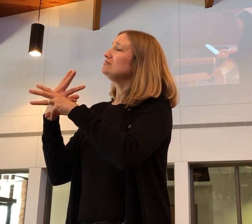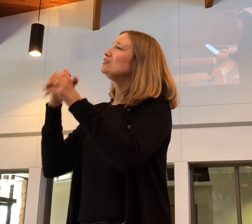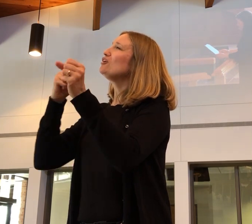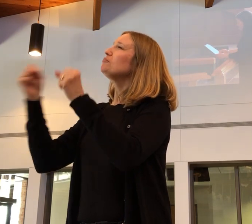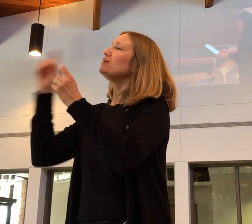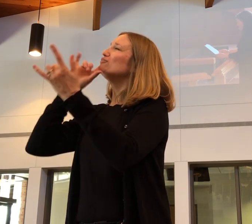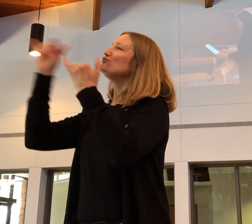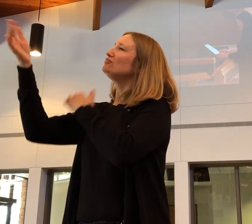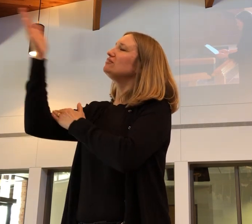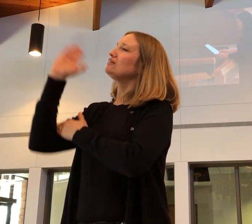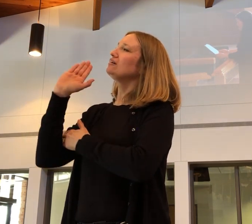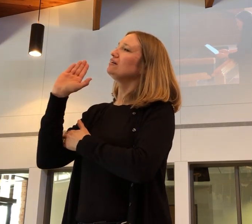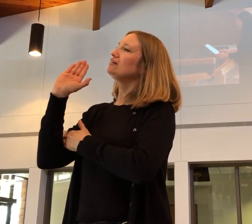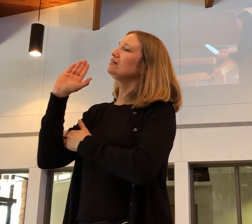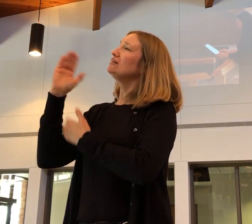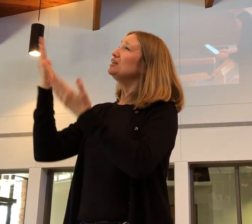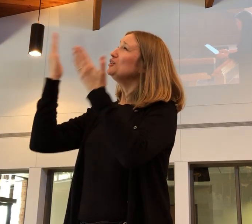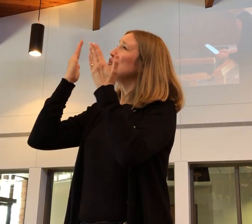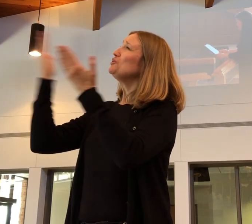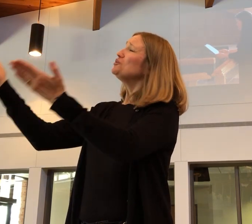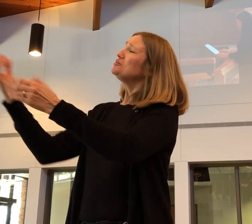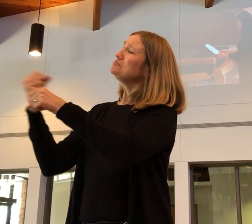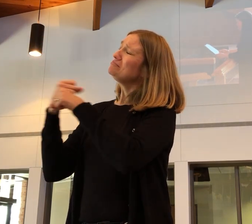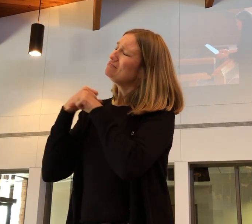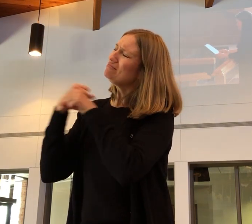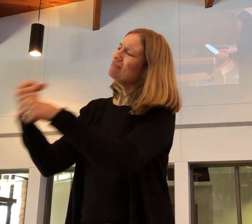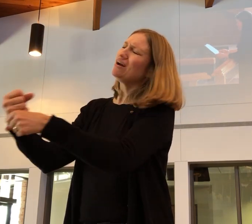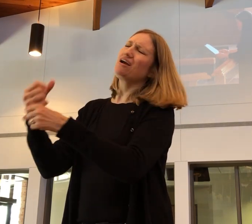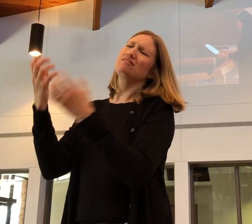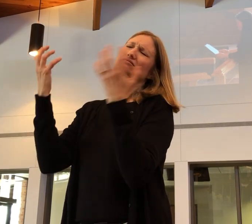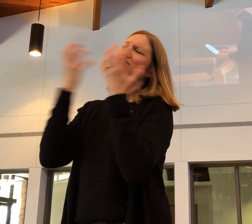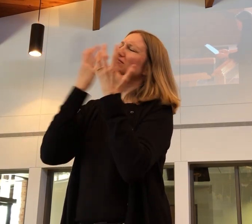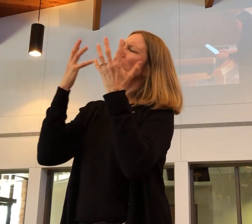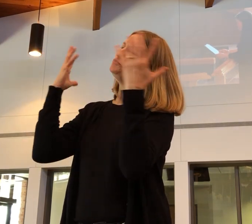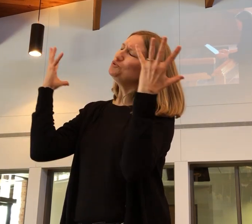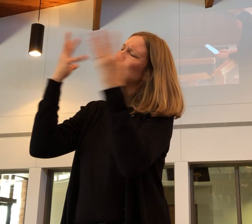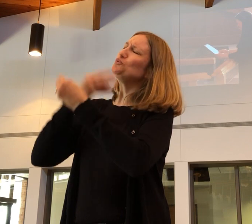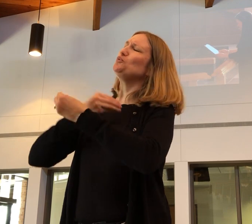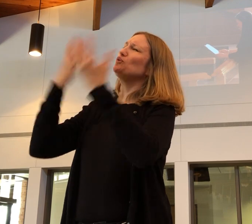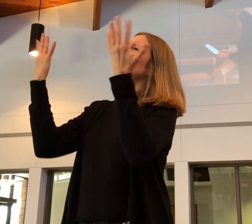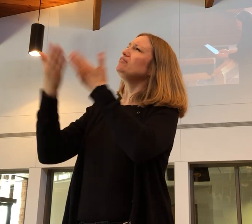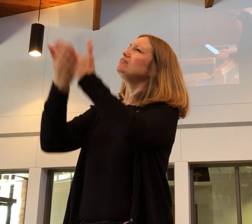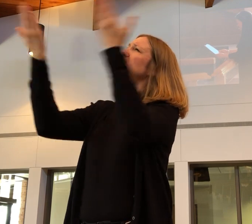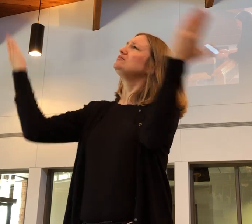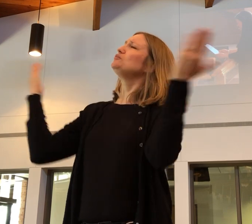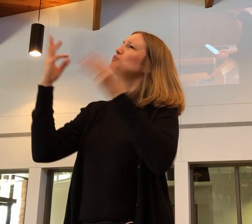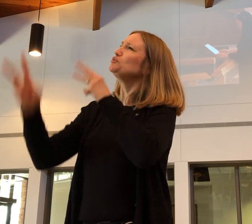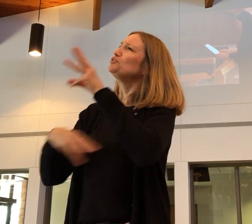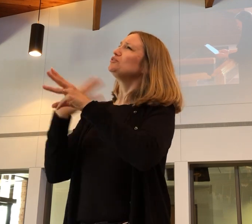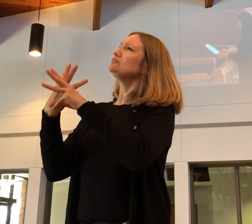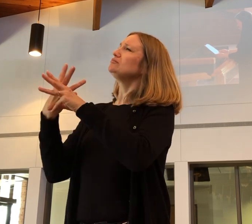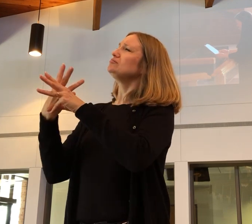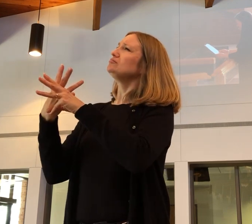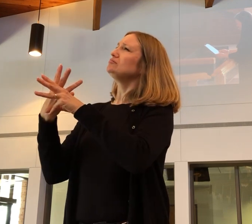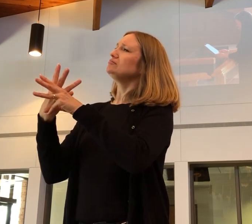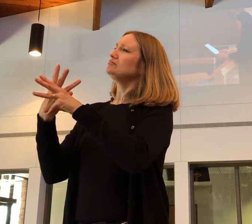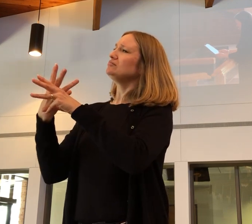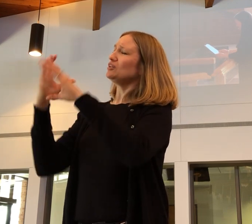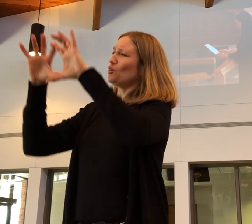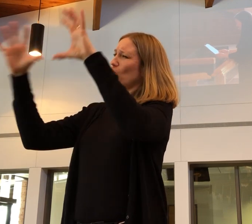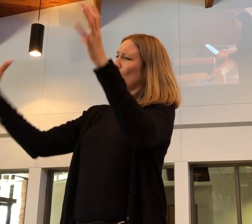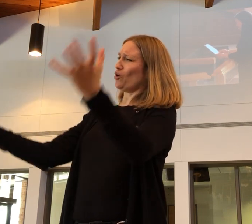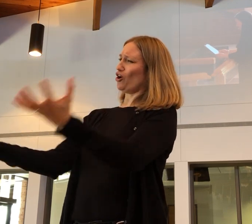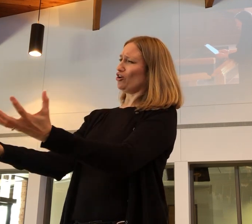Almighty and eternal God, you are the creator of the magnificent universe. Hold all the worlds in your arms of